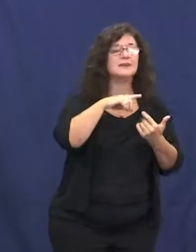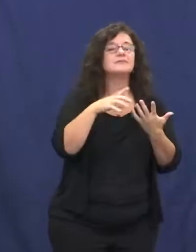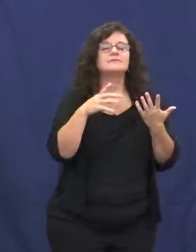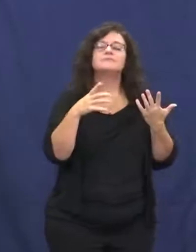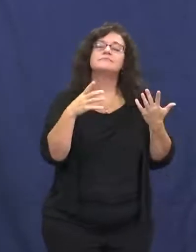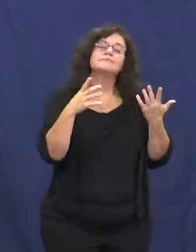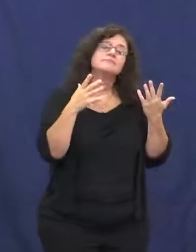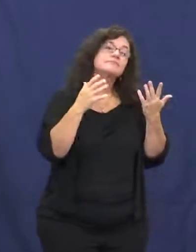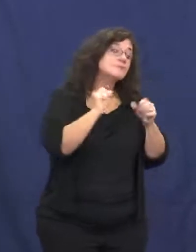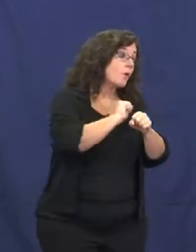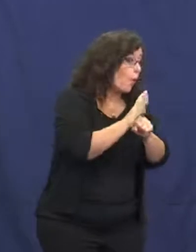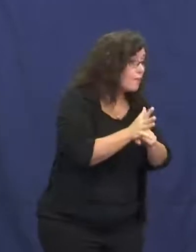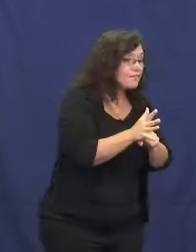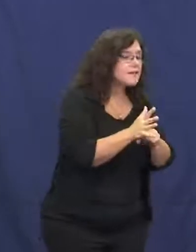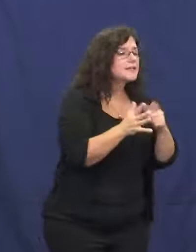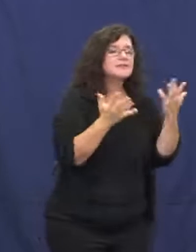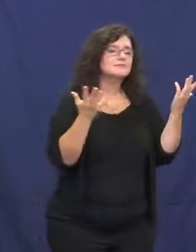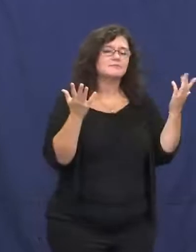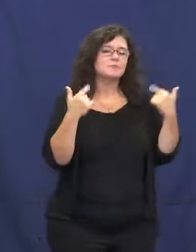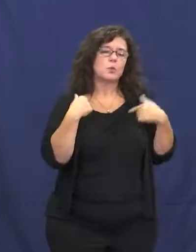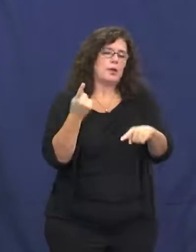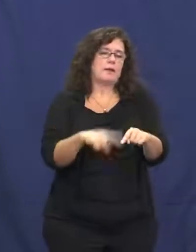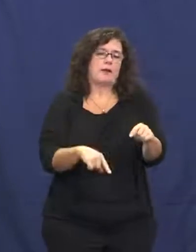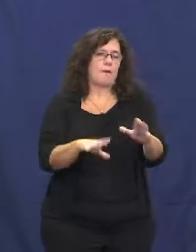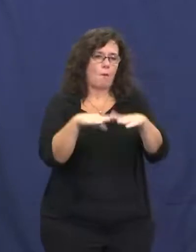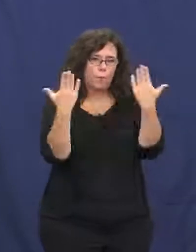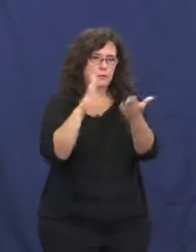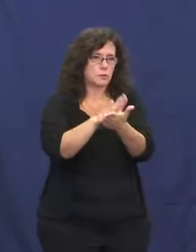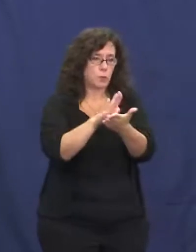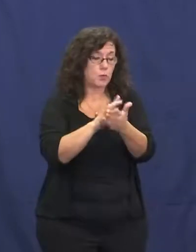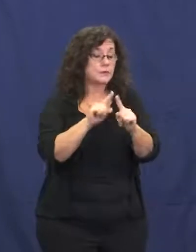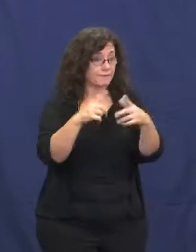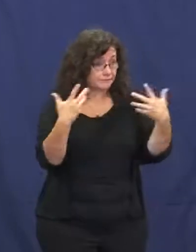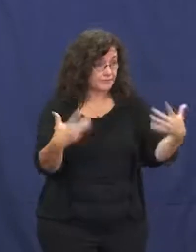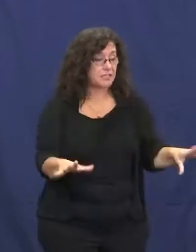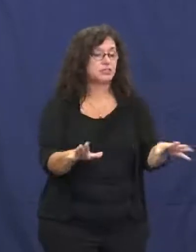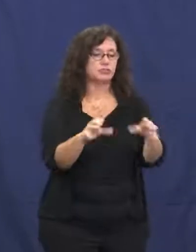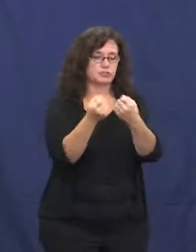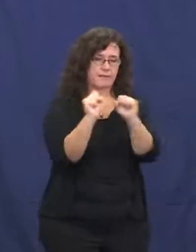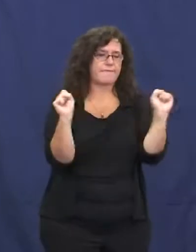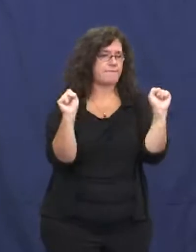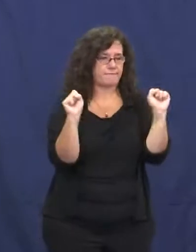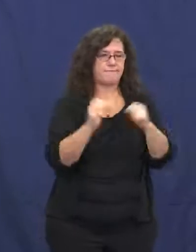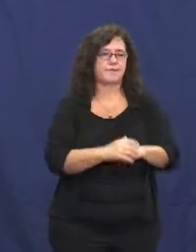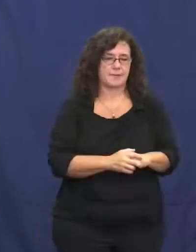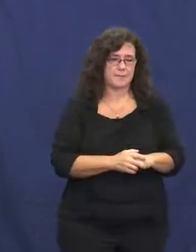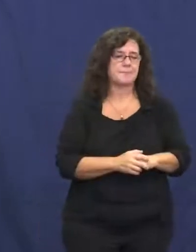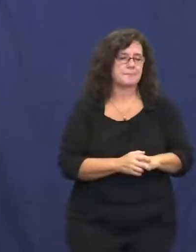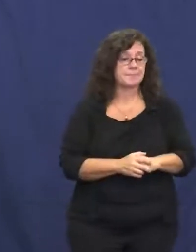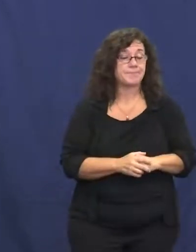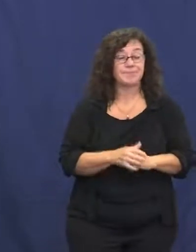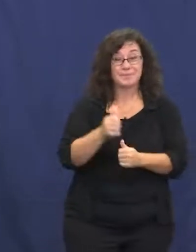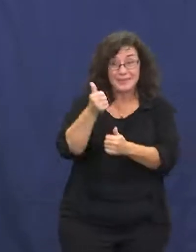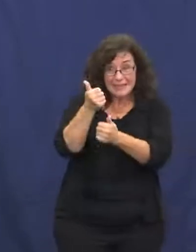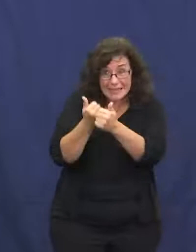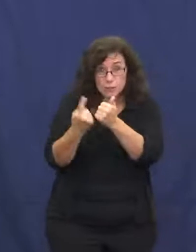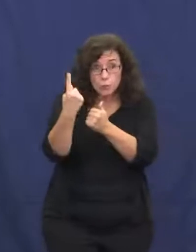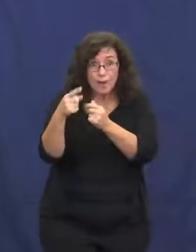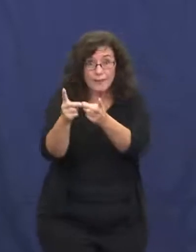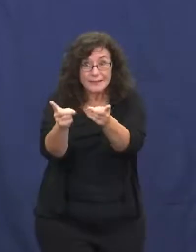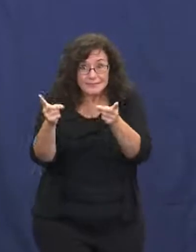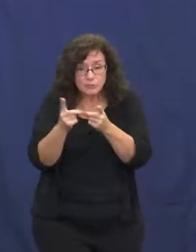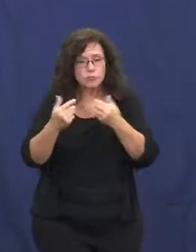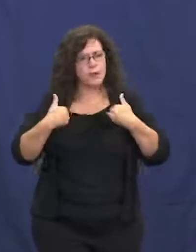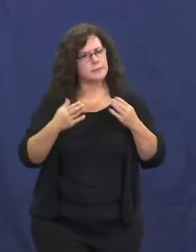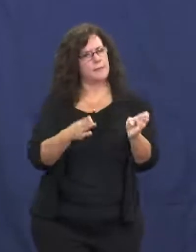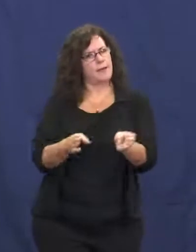is ever more important during this pandemic. All of our districts do have plans to begin in-person